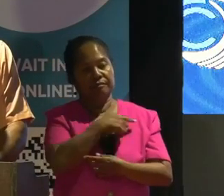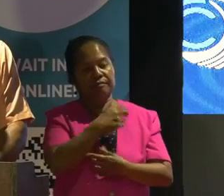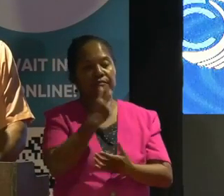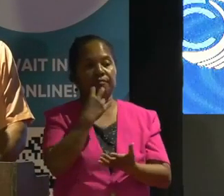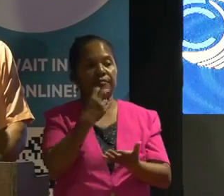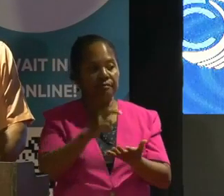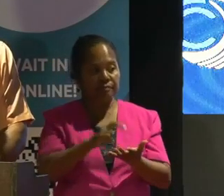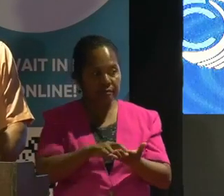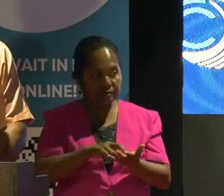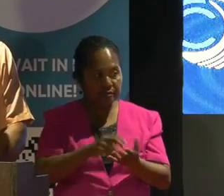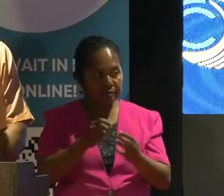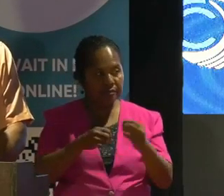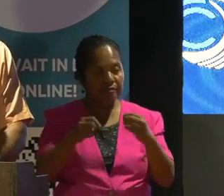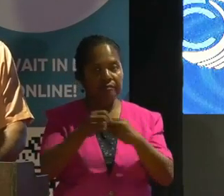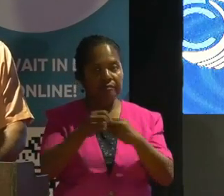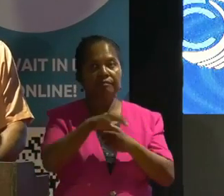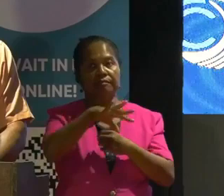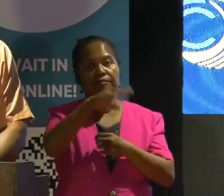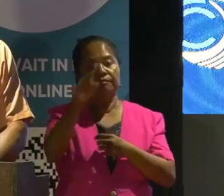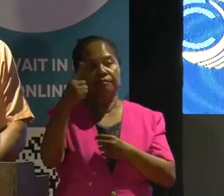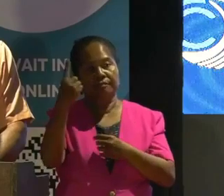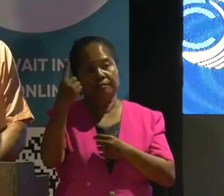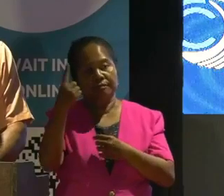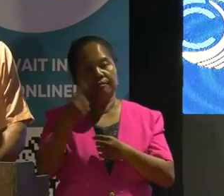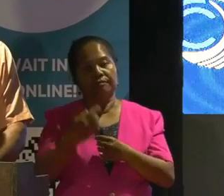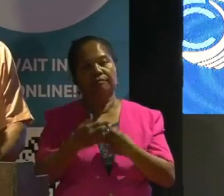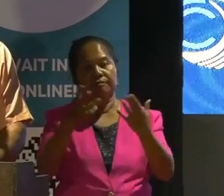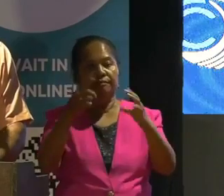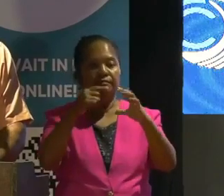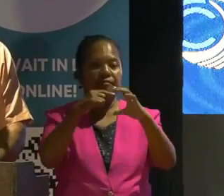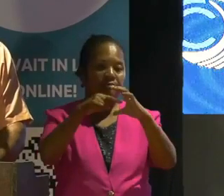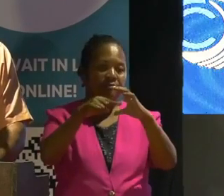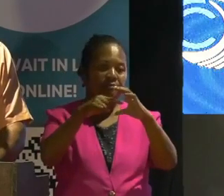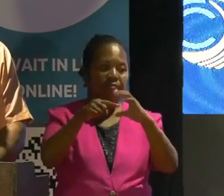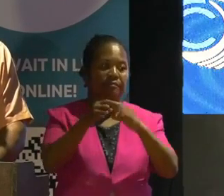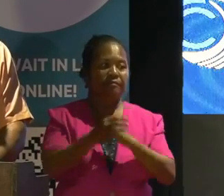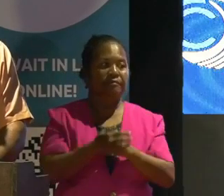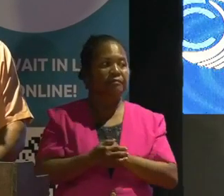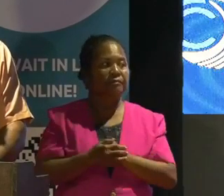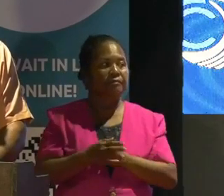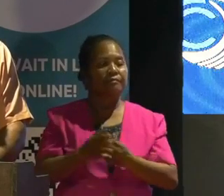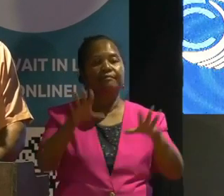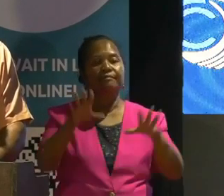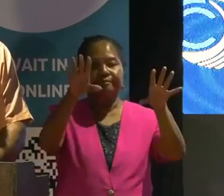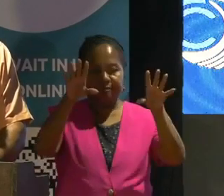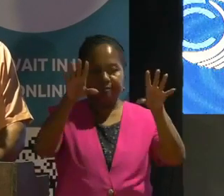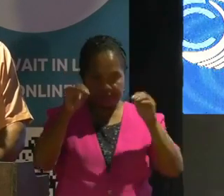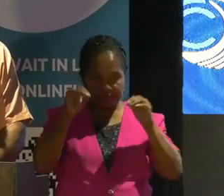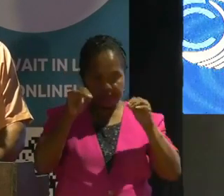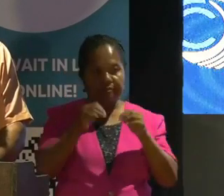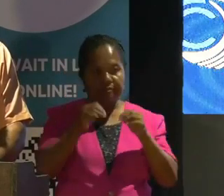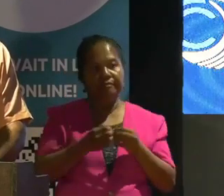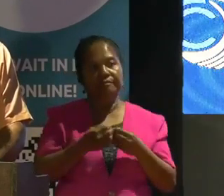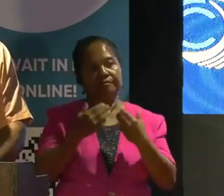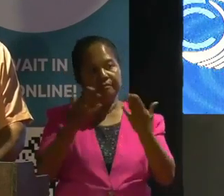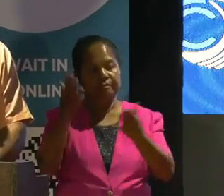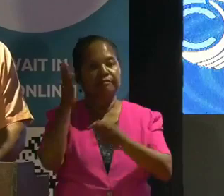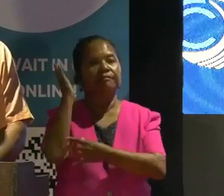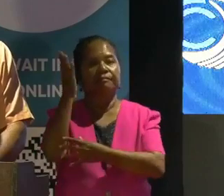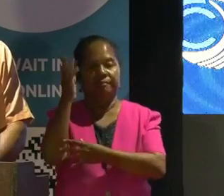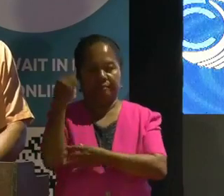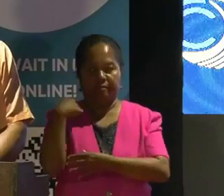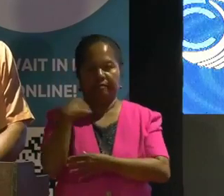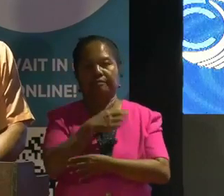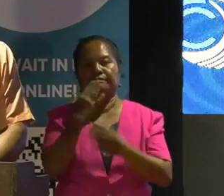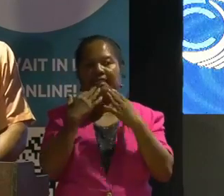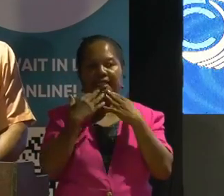registration. I guess everyone provided the email addresses. I would appreciate if you share all those presentations with us.